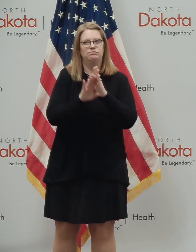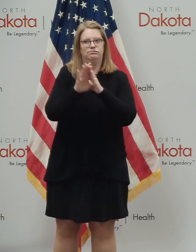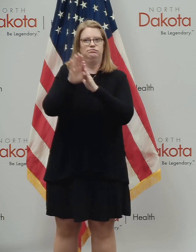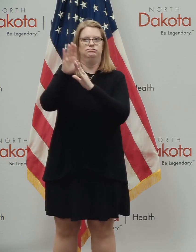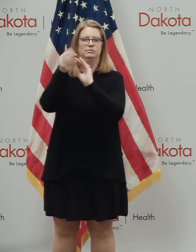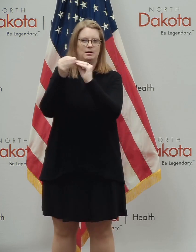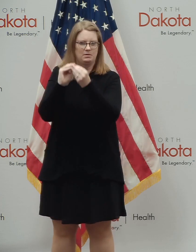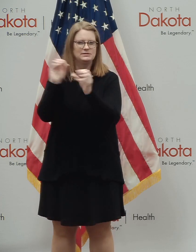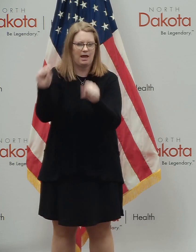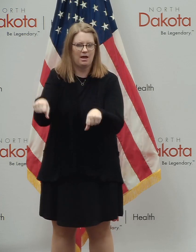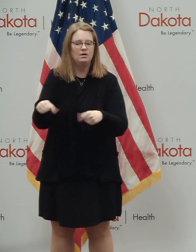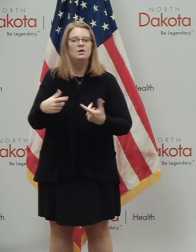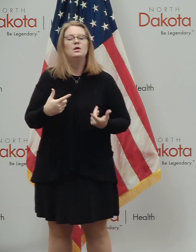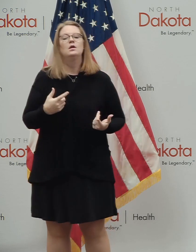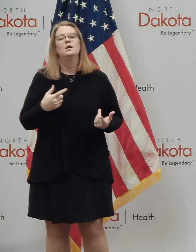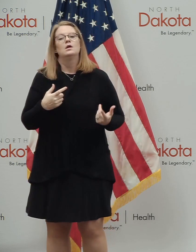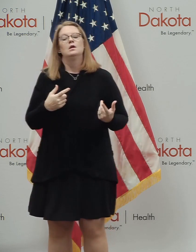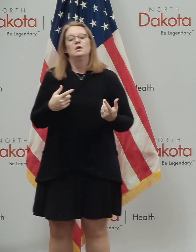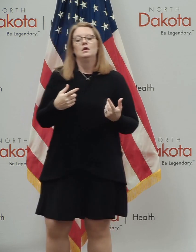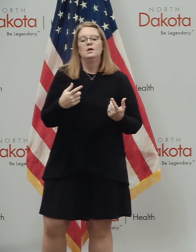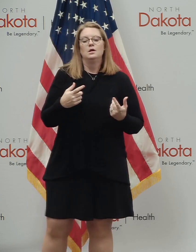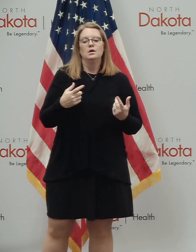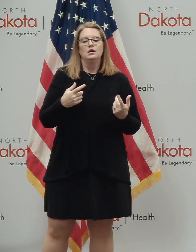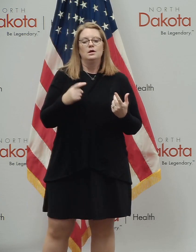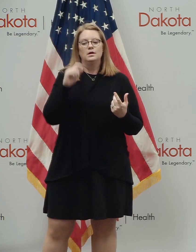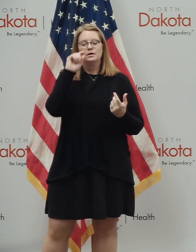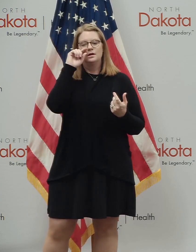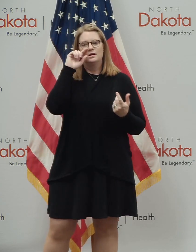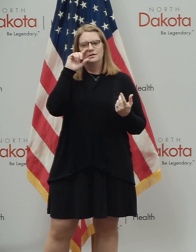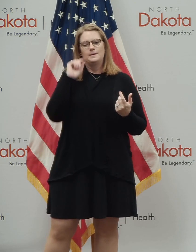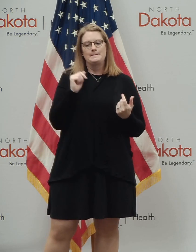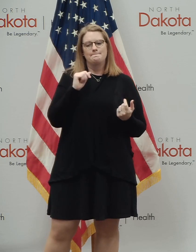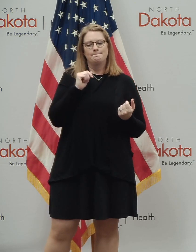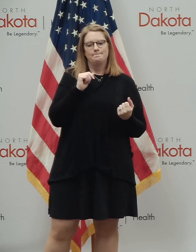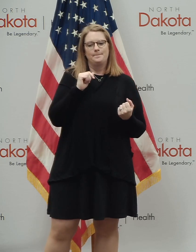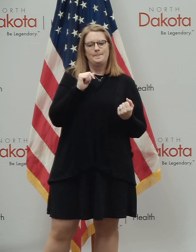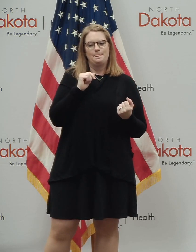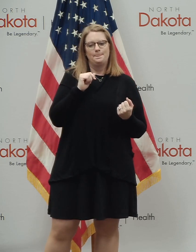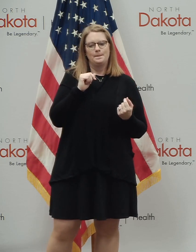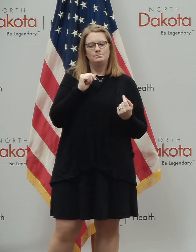And while we know that we are seeing some